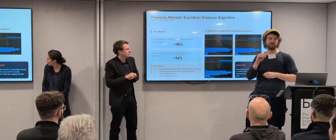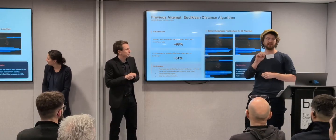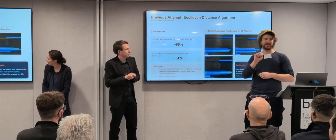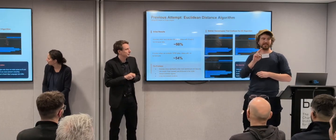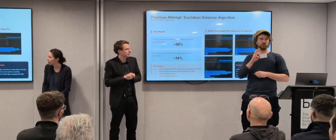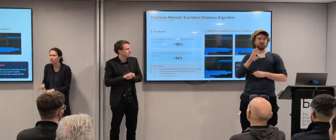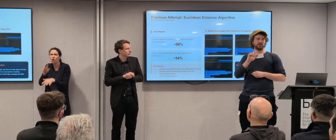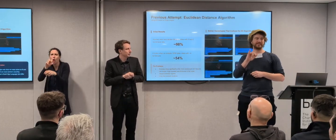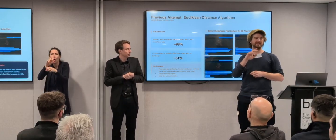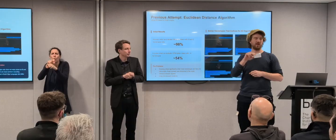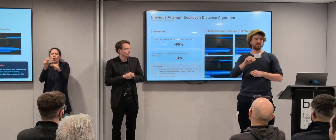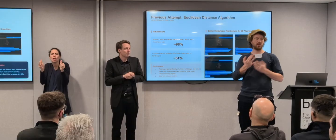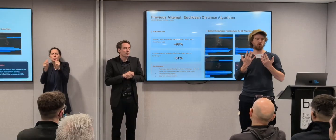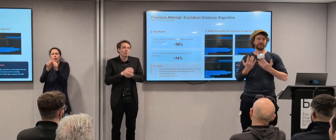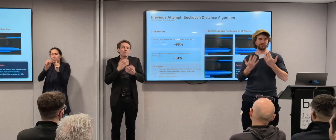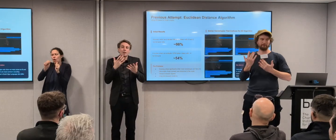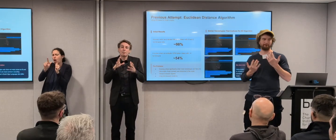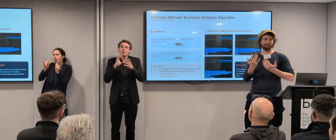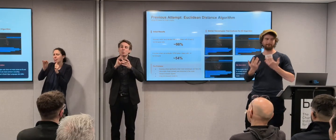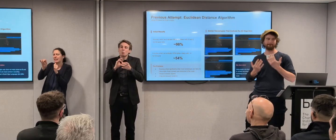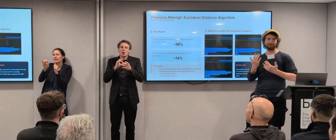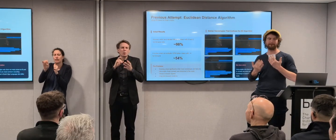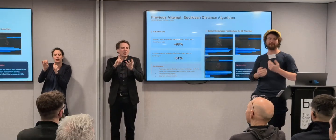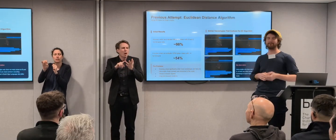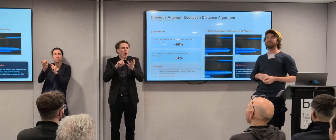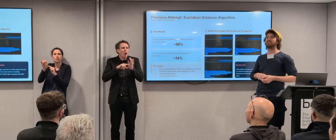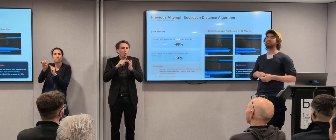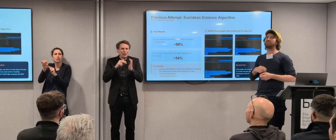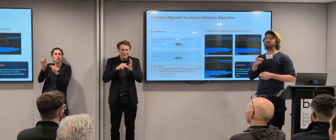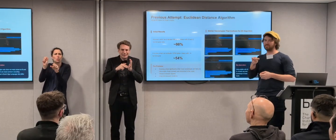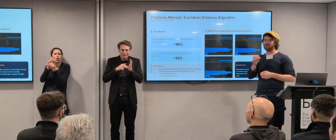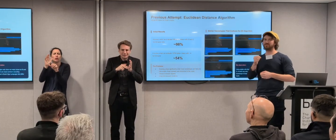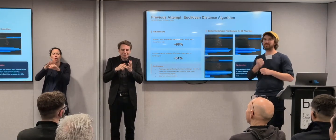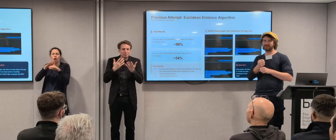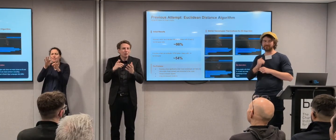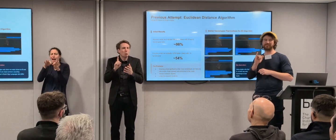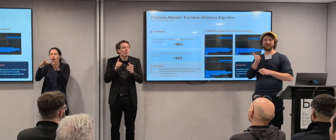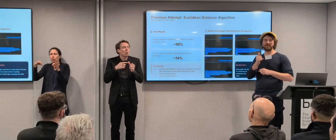I've also worked together with Oline on an algorithm,